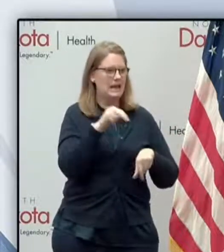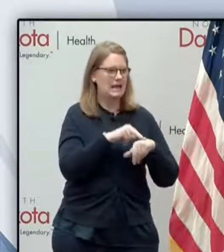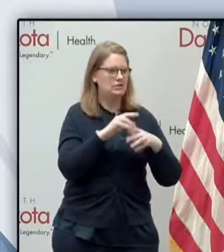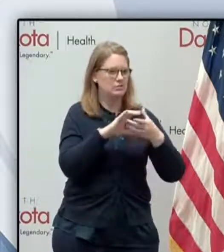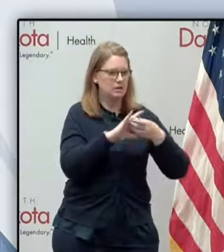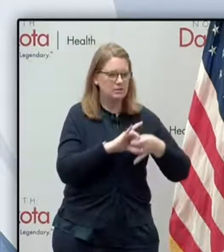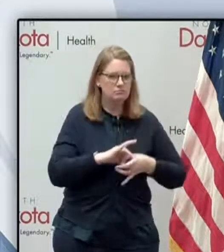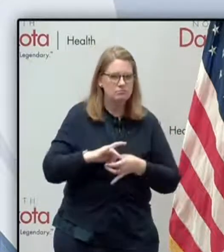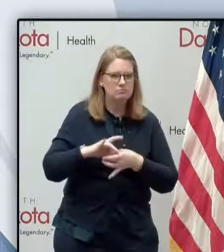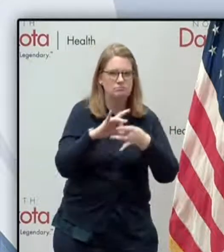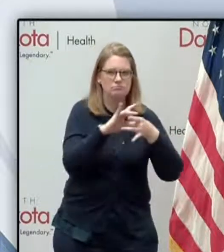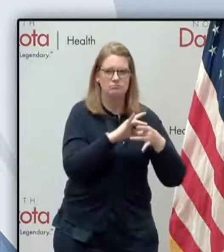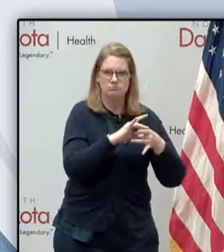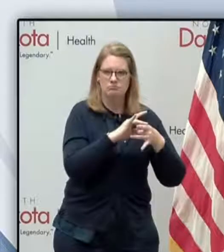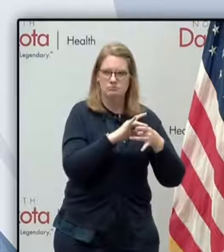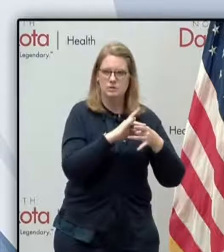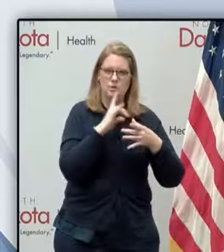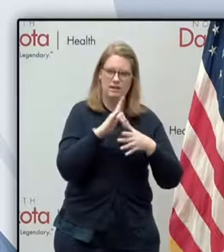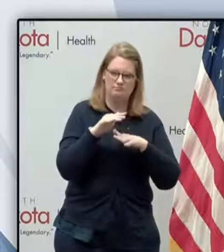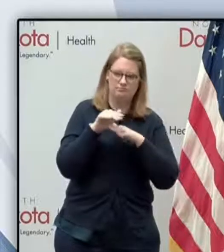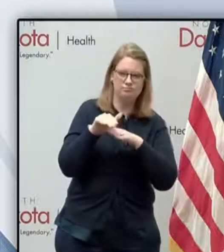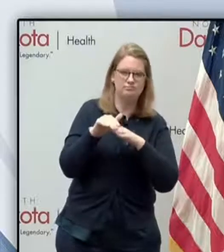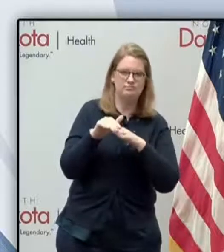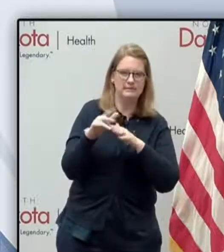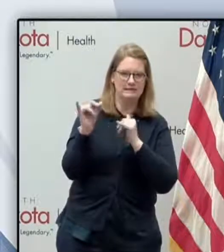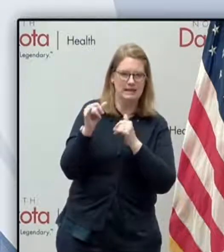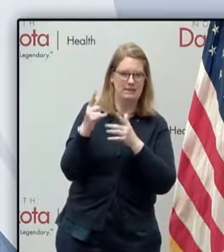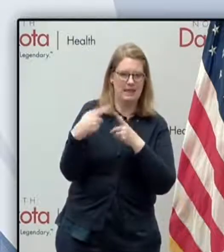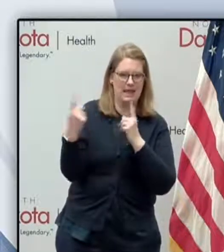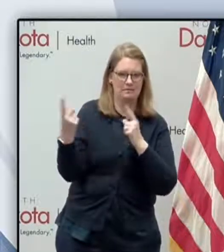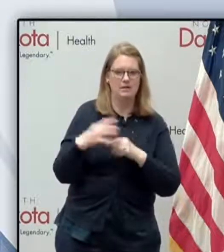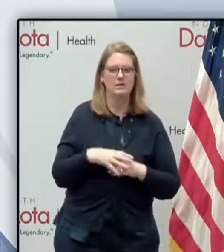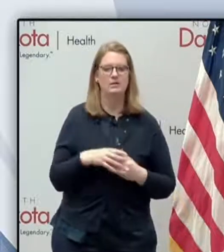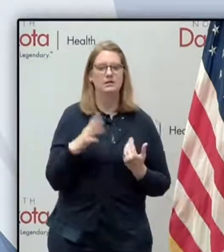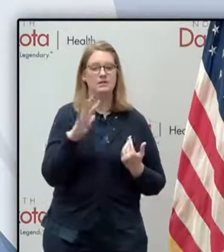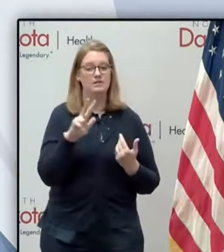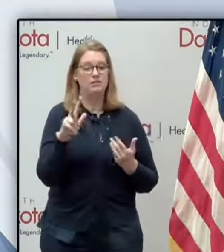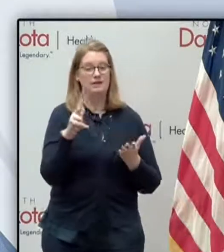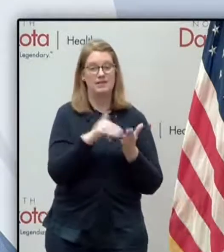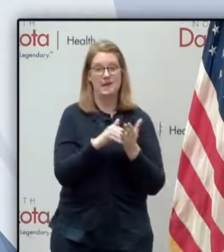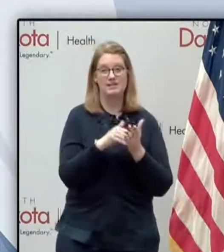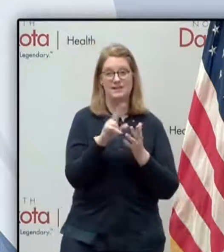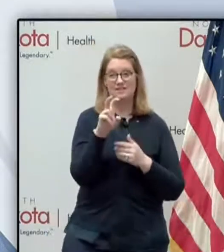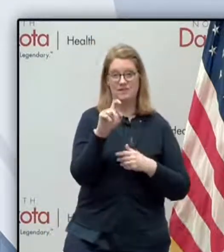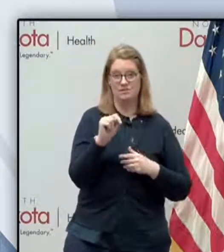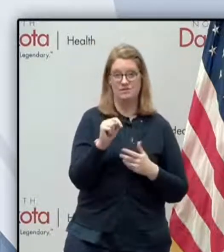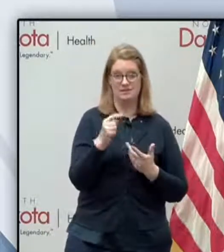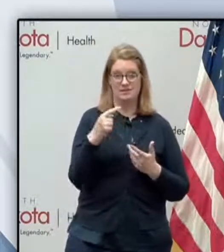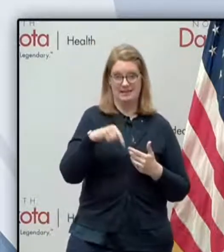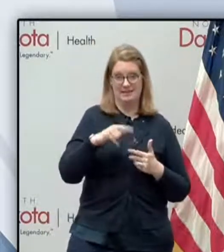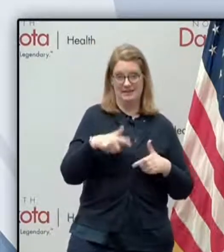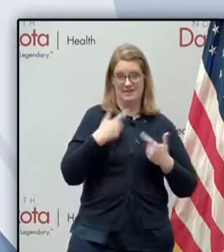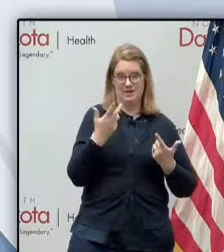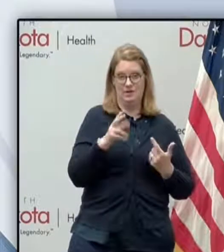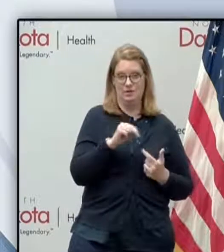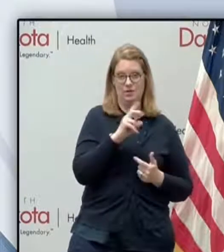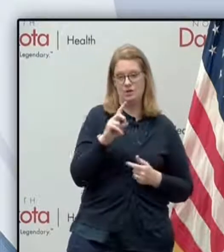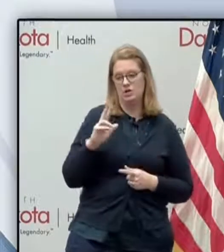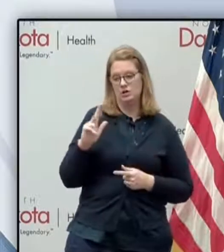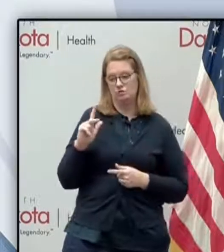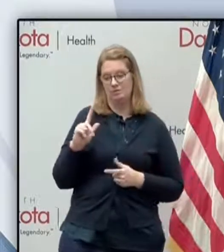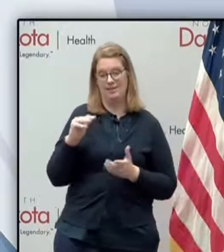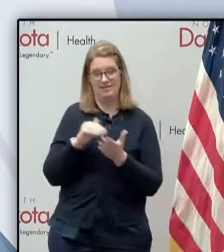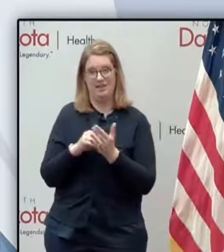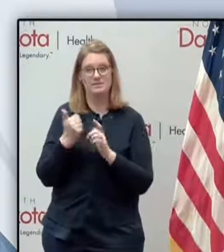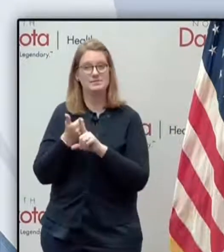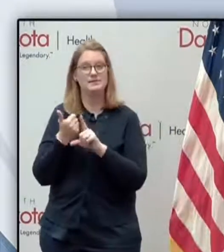to defeat a common enemy. Today, more than 55,000 veterans call North Dakota home, 23,000 of whom are over the